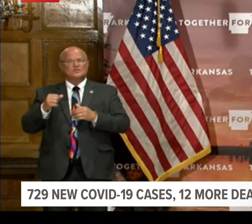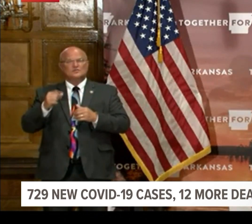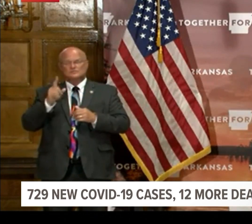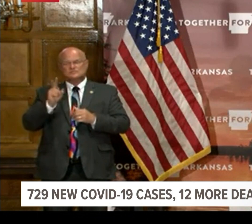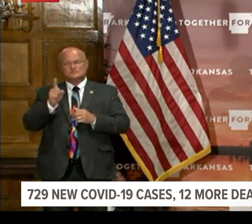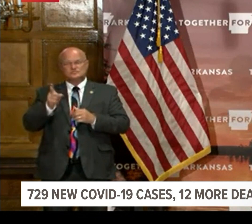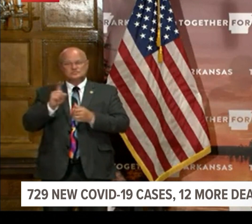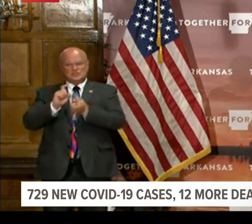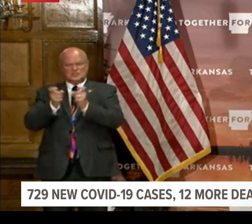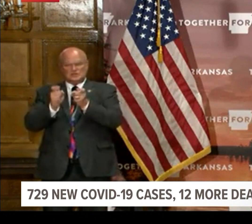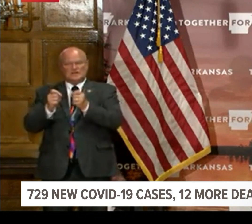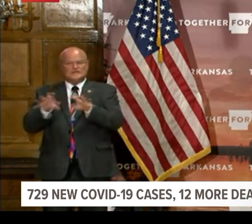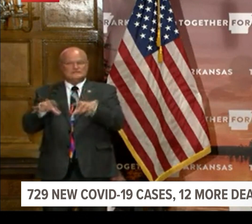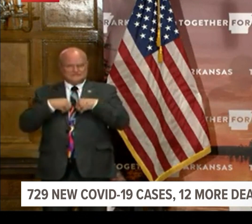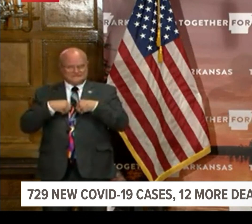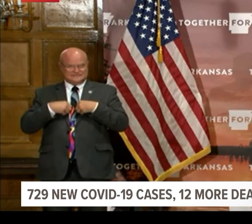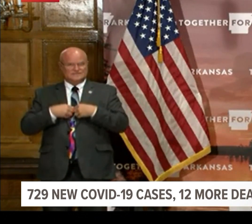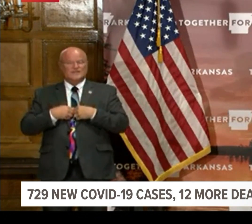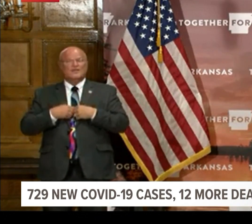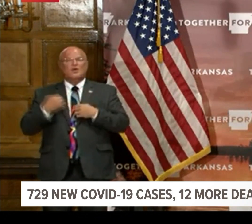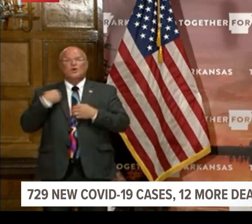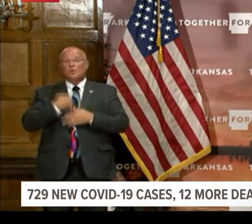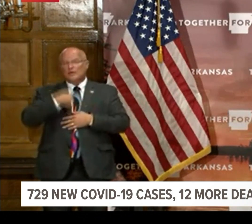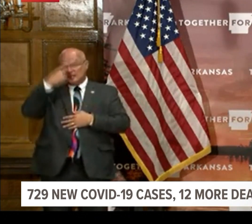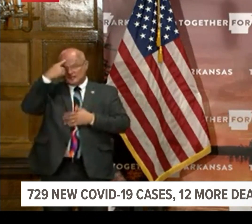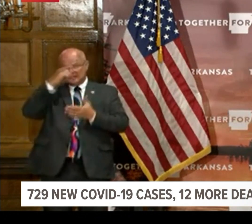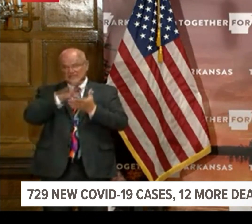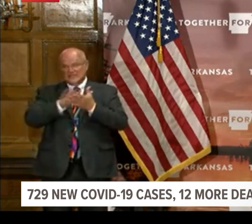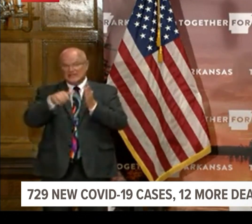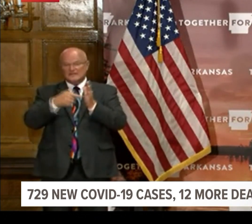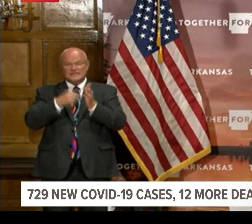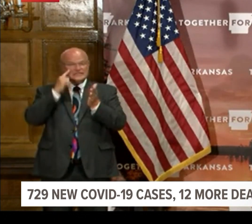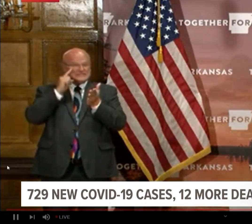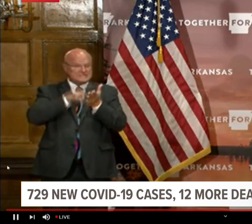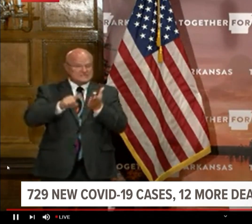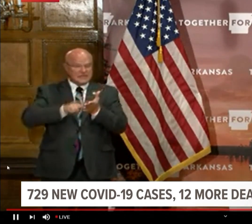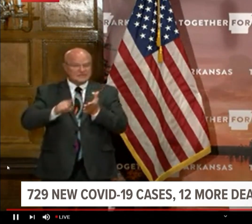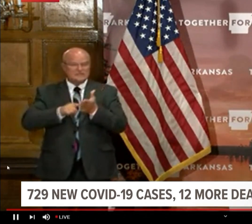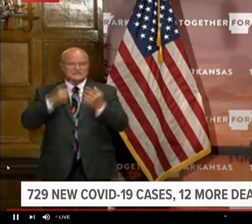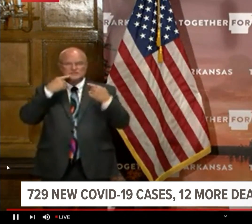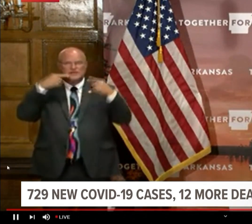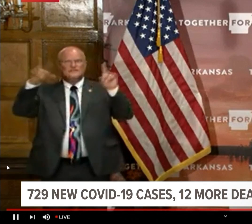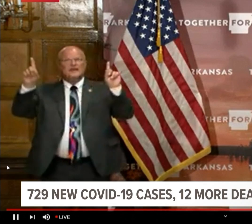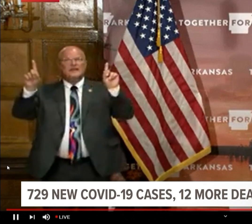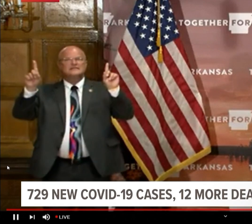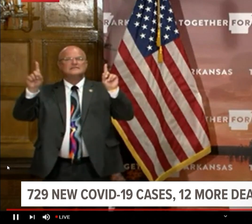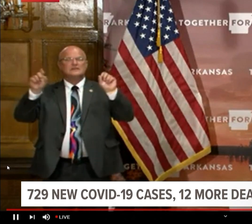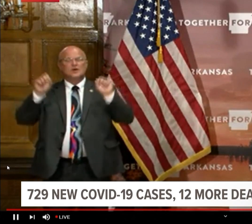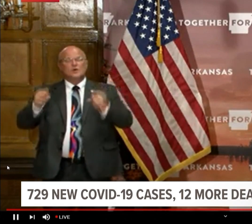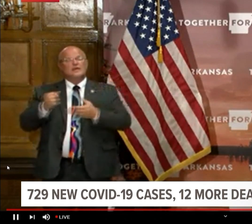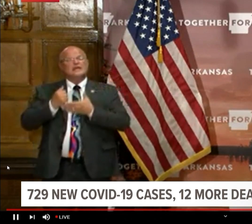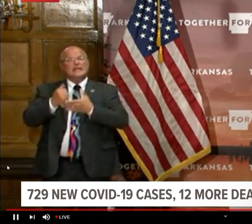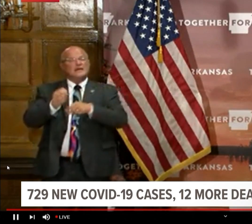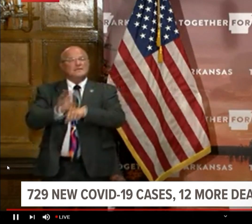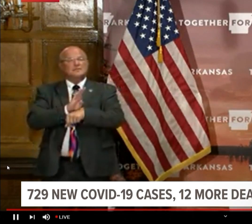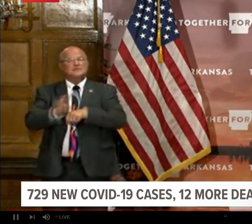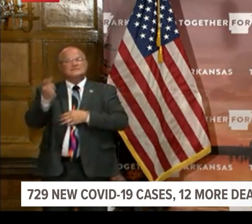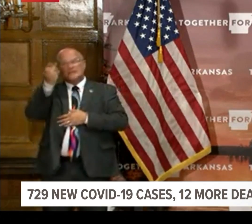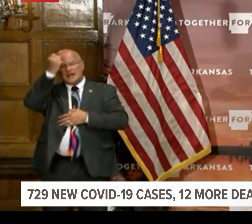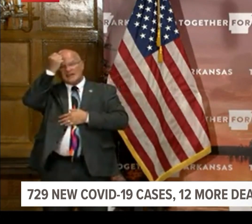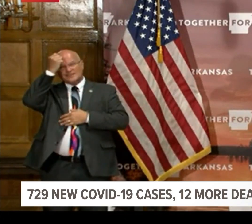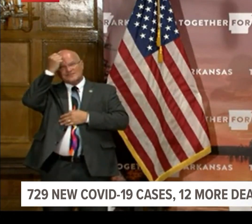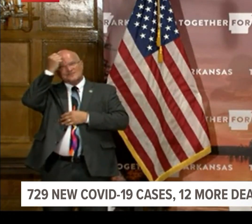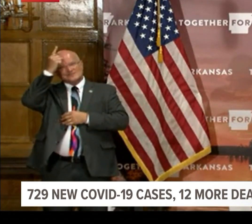the time. We really believe that these inspections have been very effective, that we're able to help these businesses